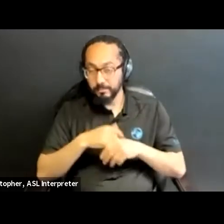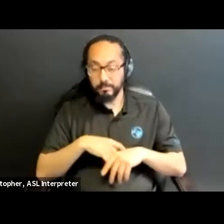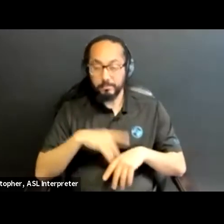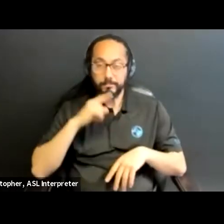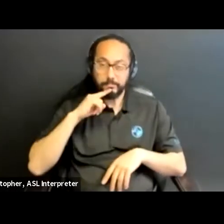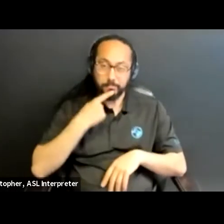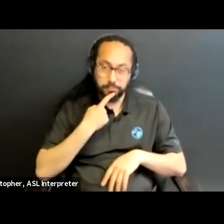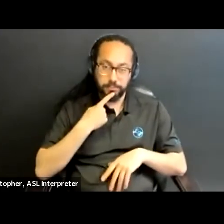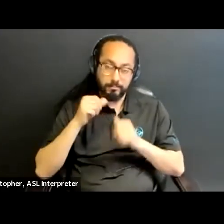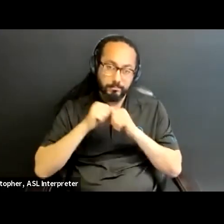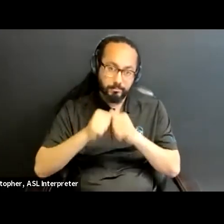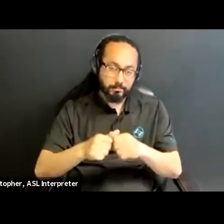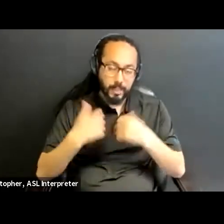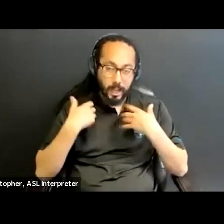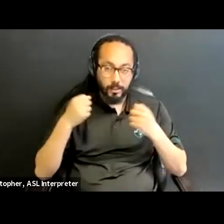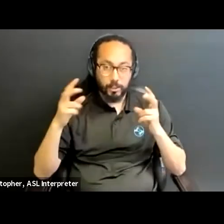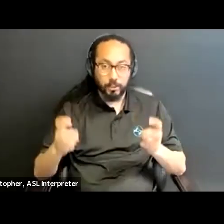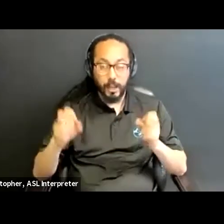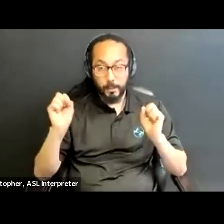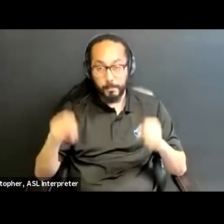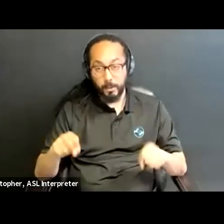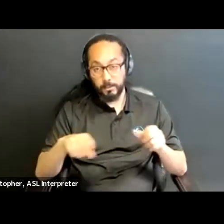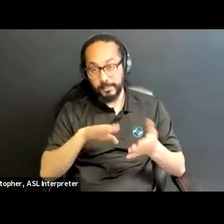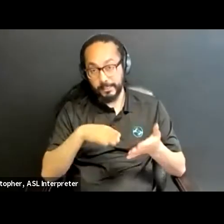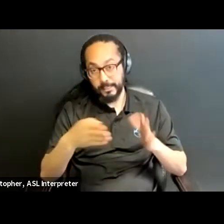health issues, and potentially death.